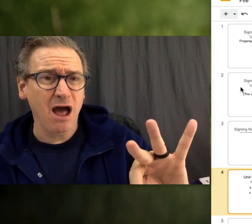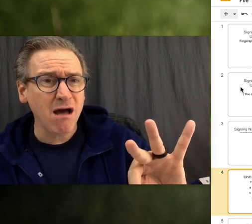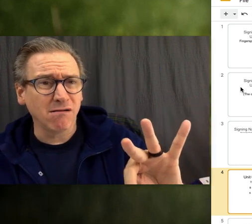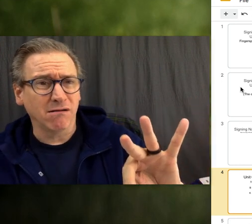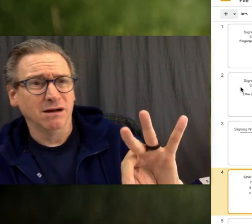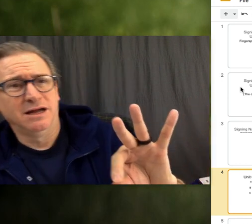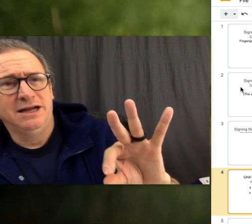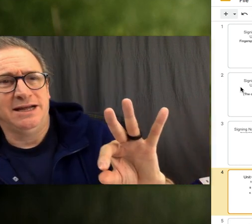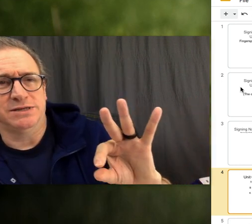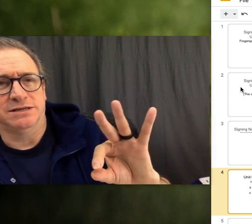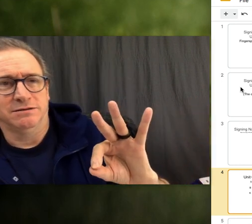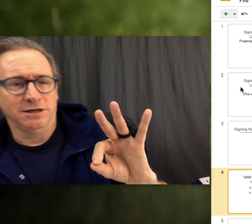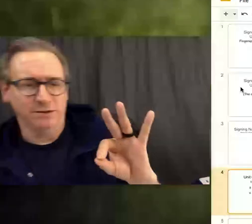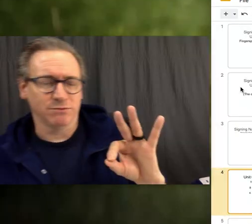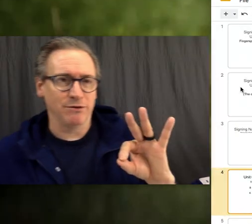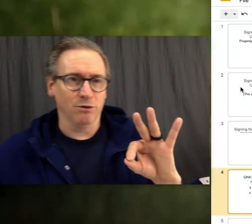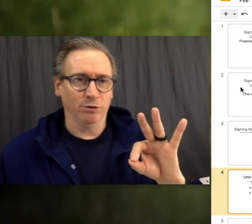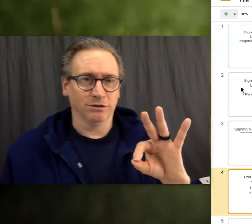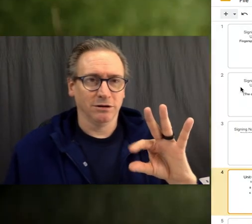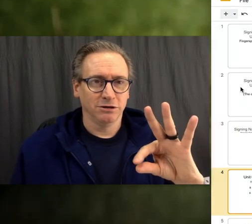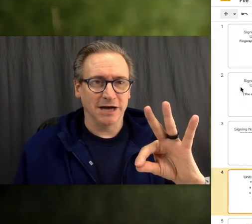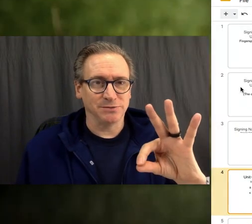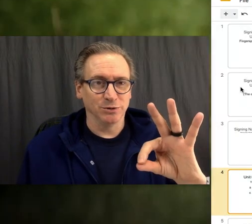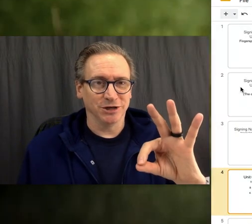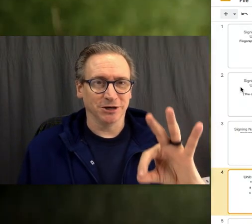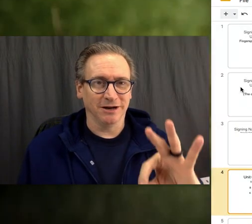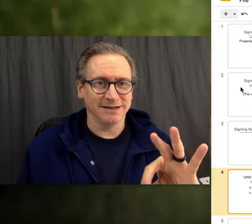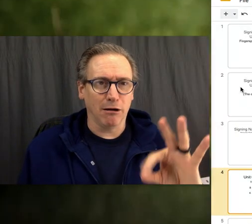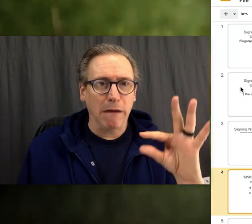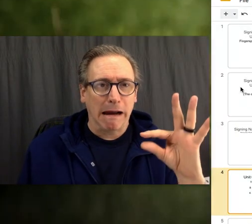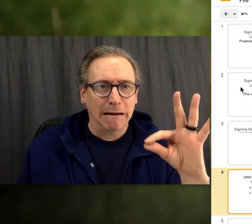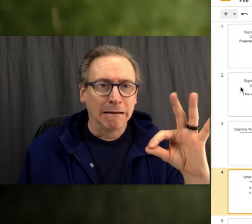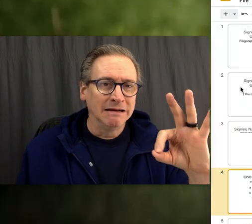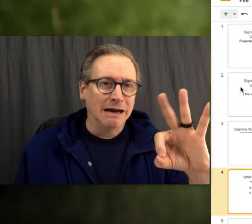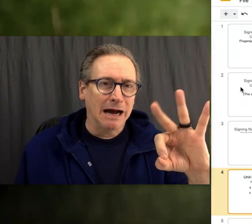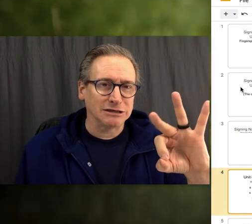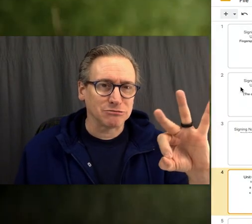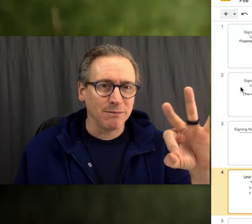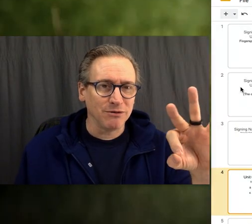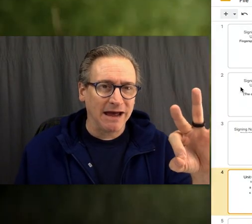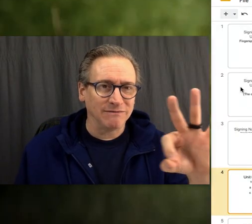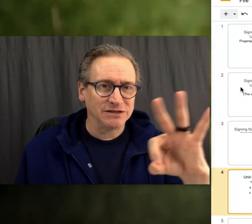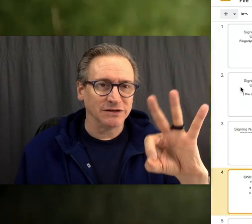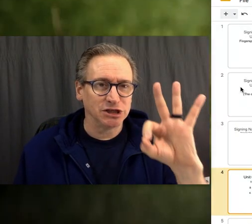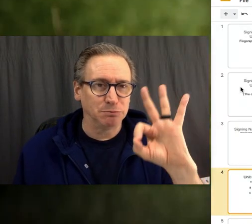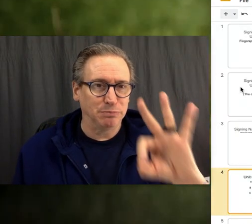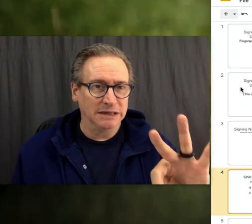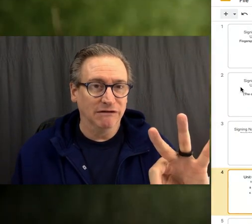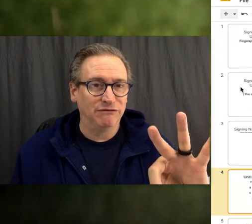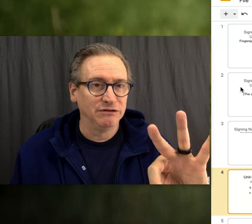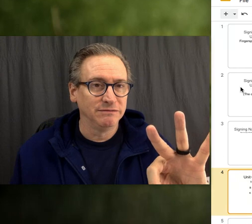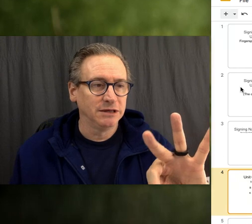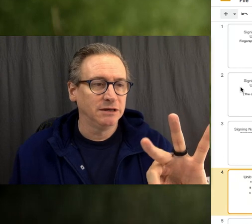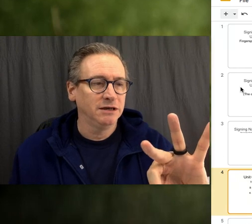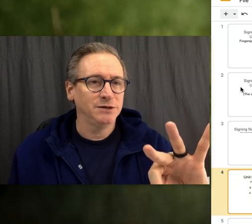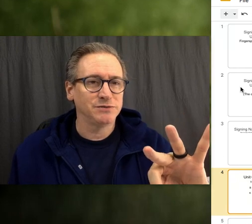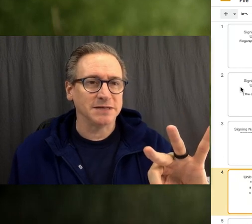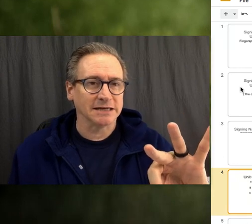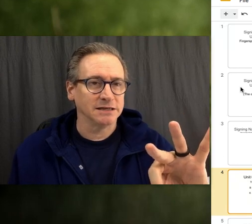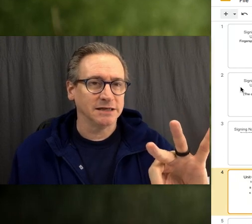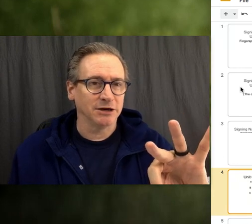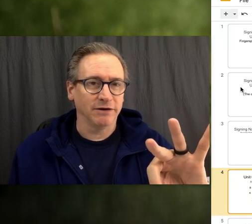say, oh, he's a rather older jazz musician. He said, oh man, I'll just remember the F's in spliff.